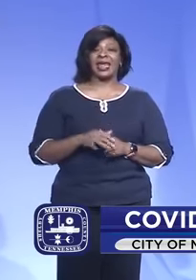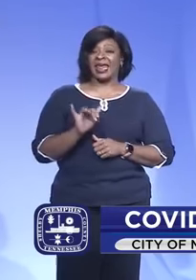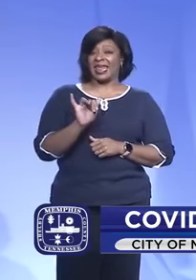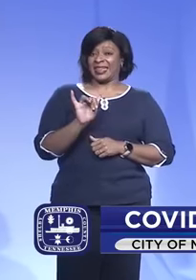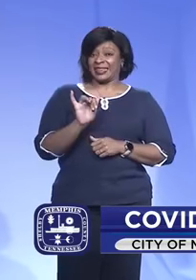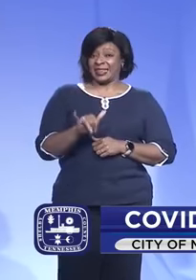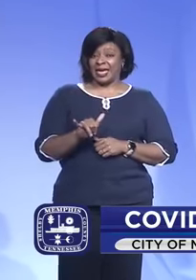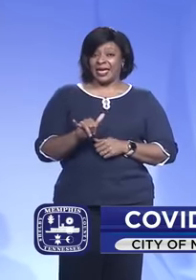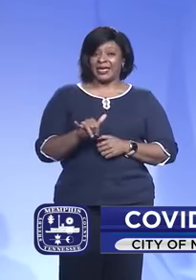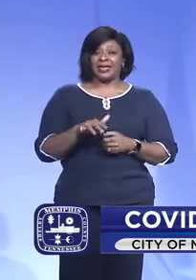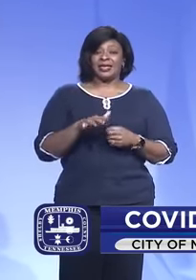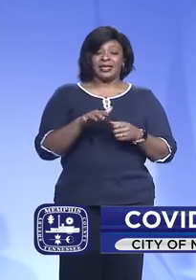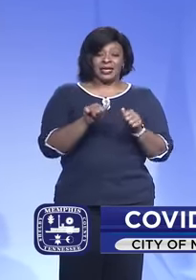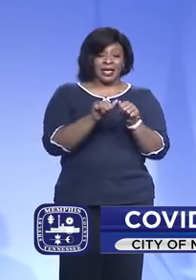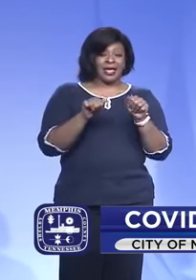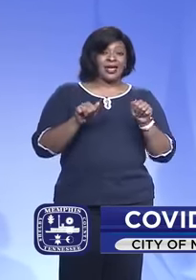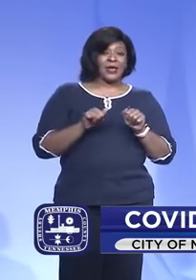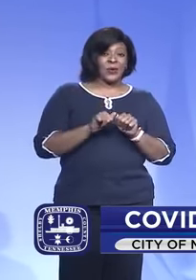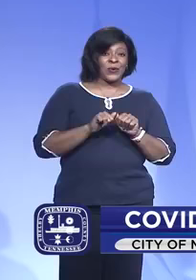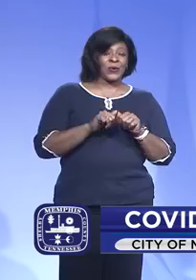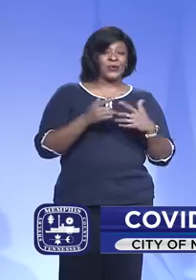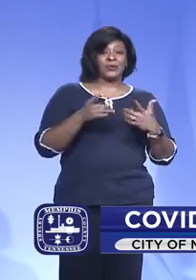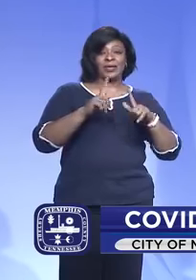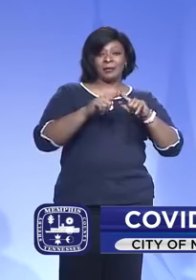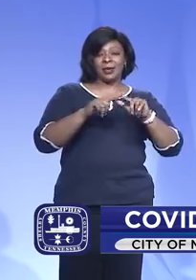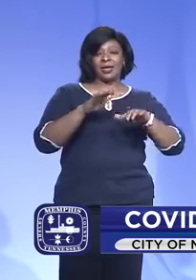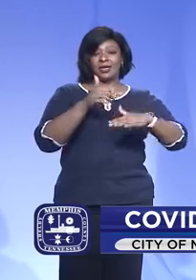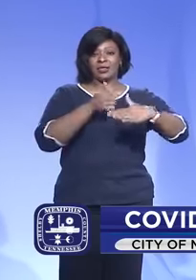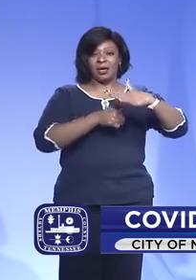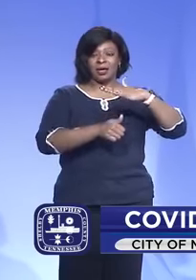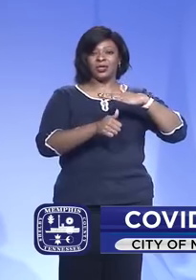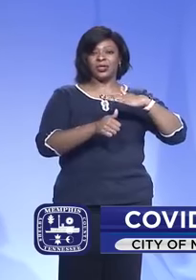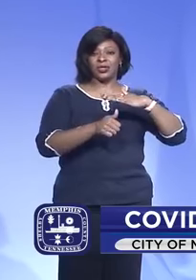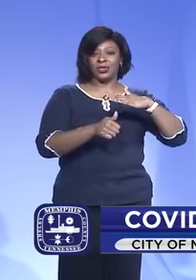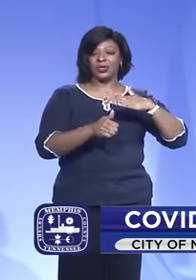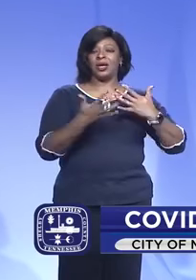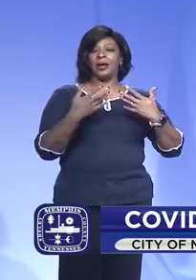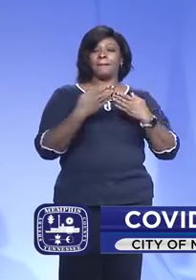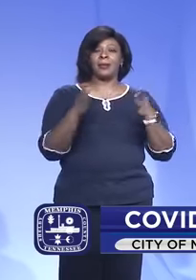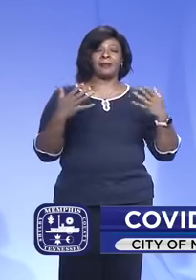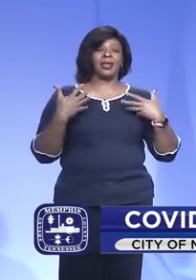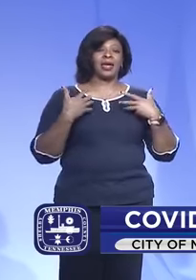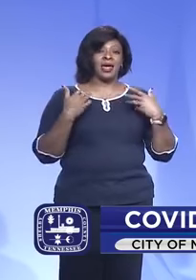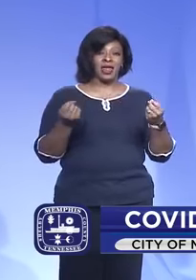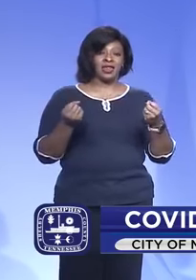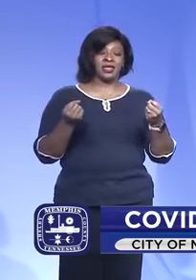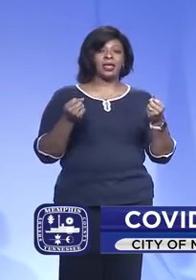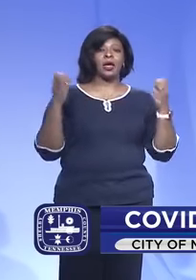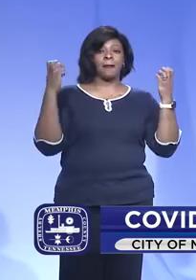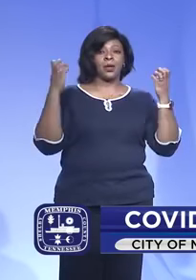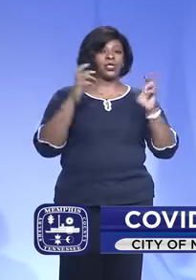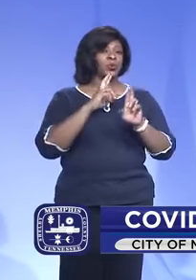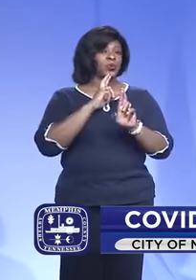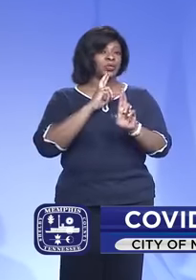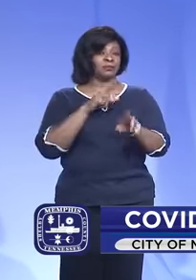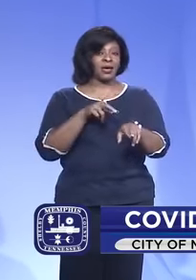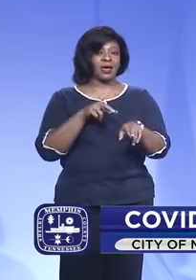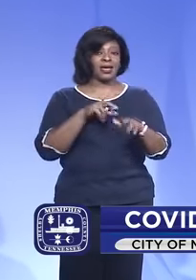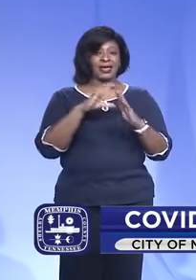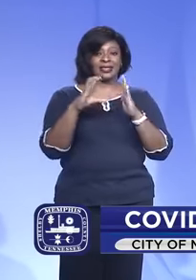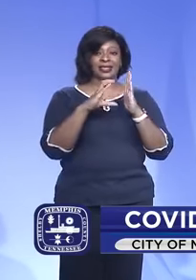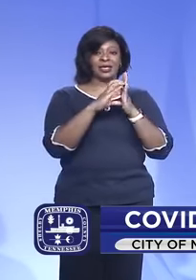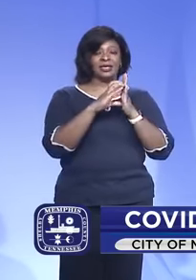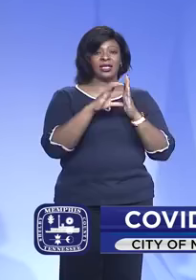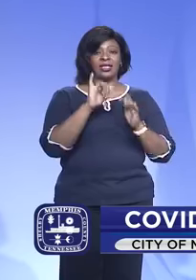That particular area of dispensation falls up under the public health emergency response sector, in